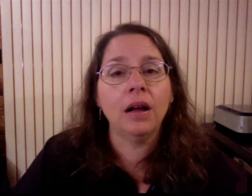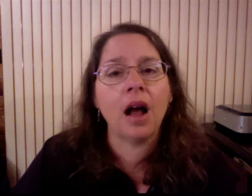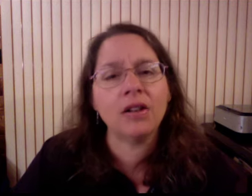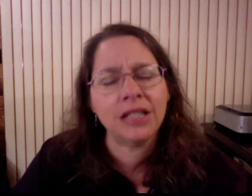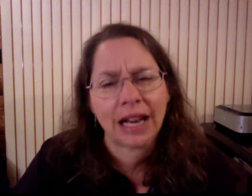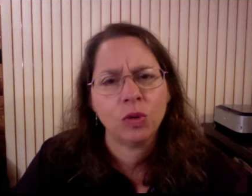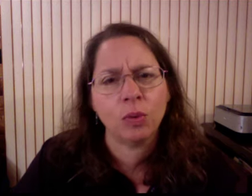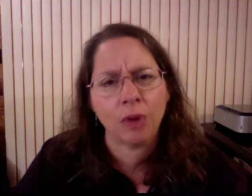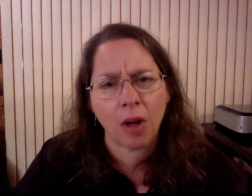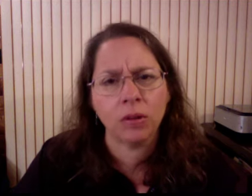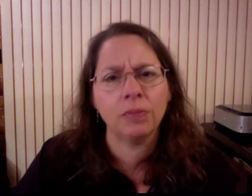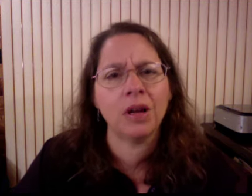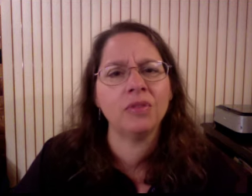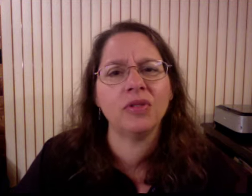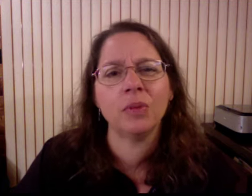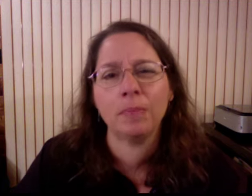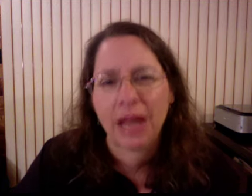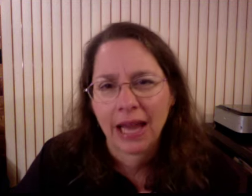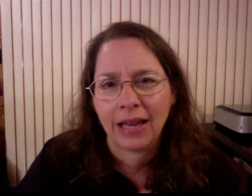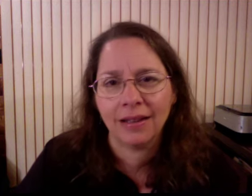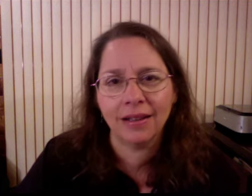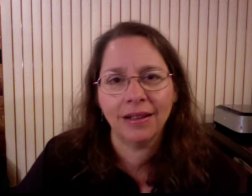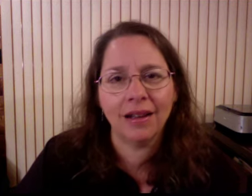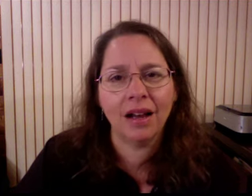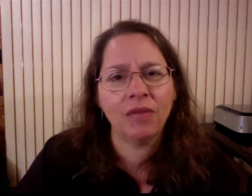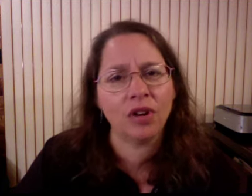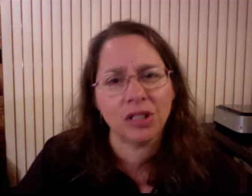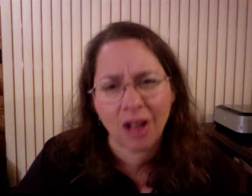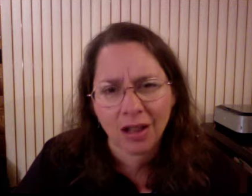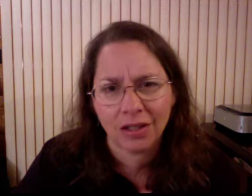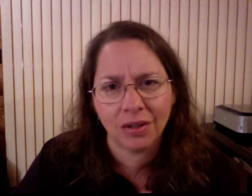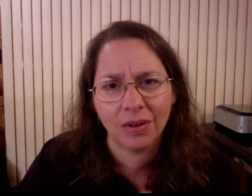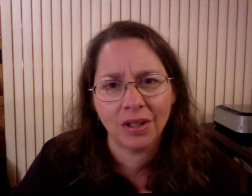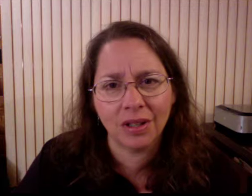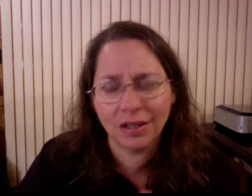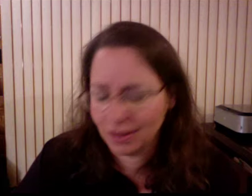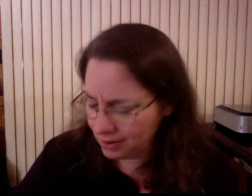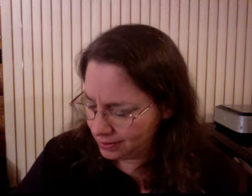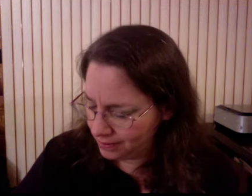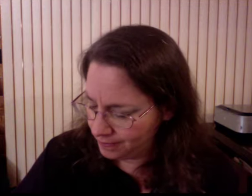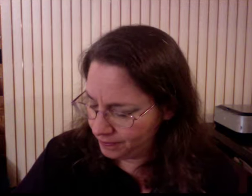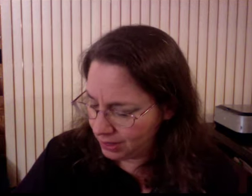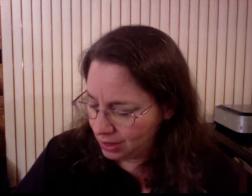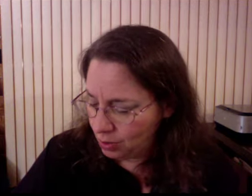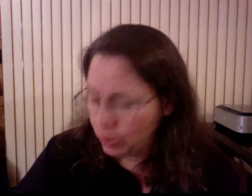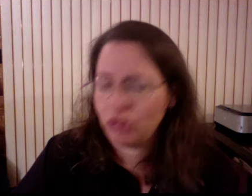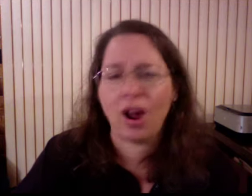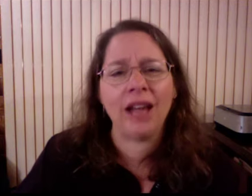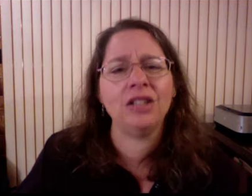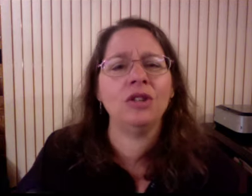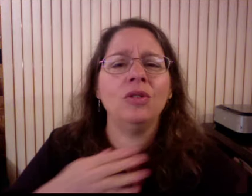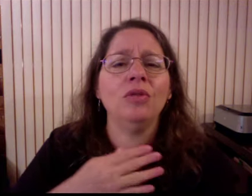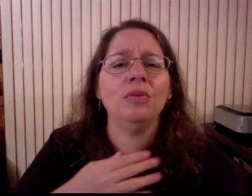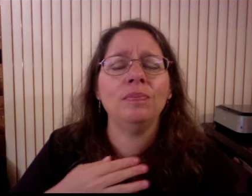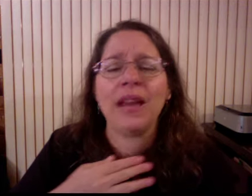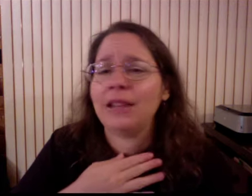Our sexual problem comes from the pain of our solitude. We try to make the